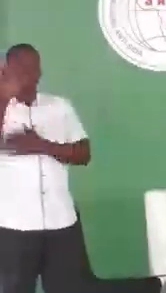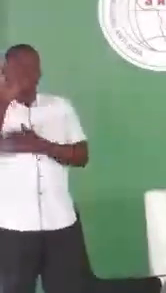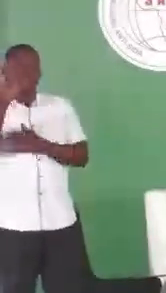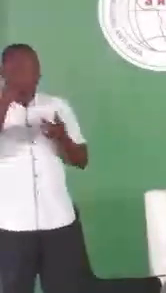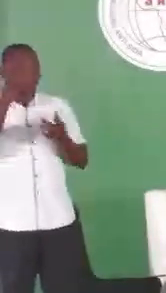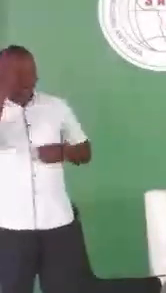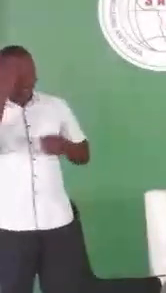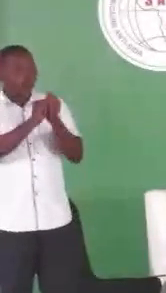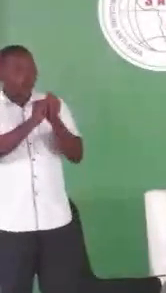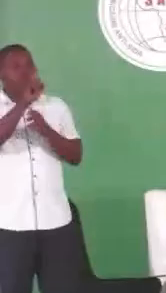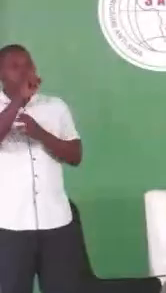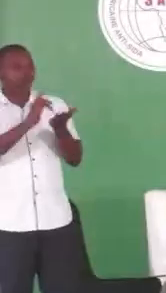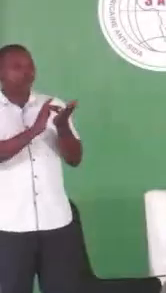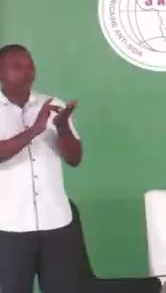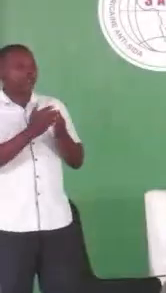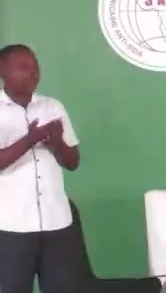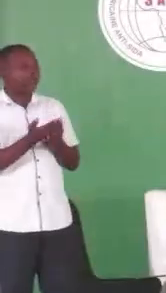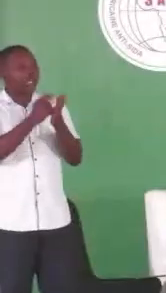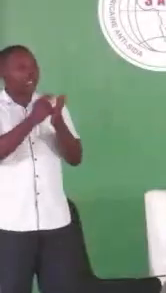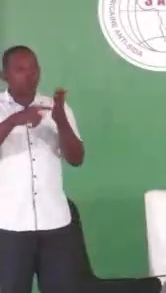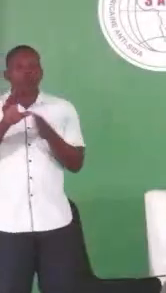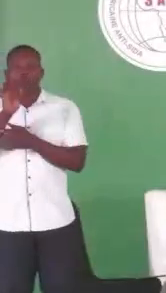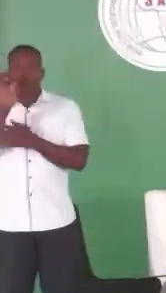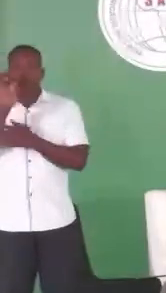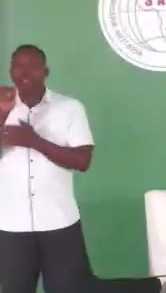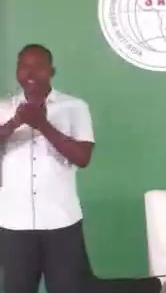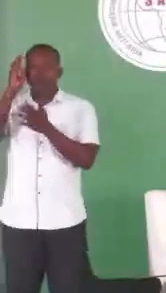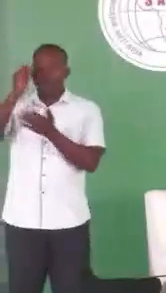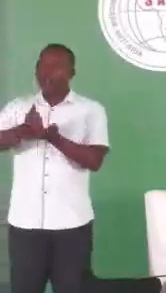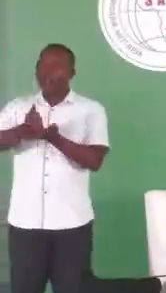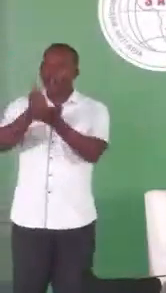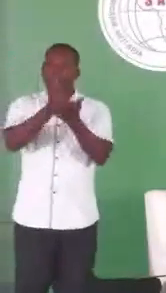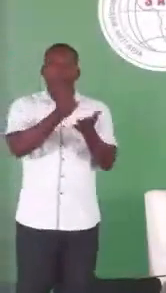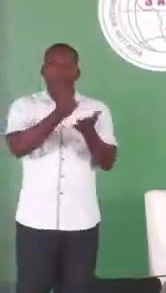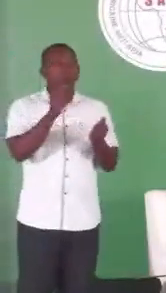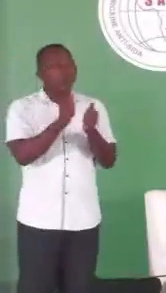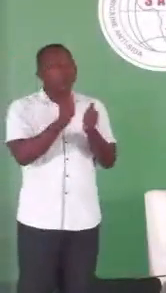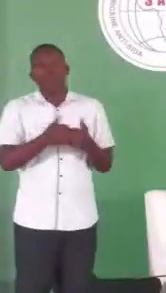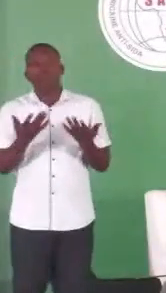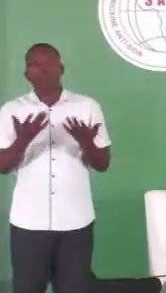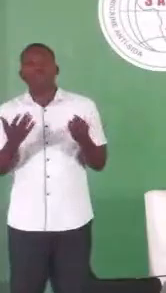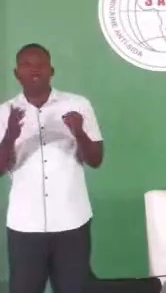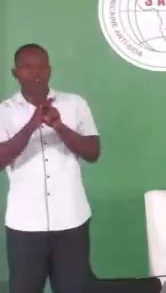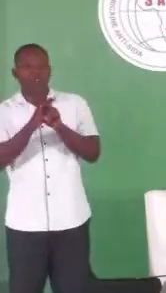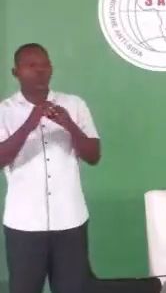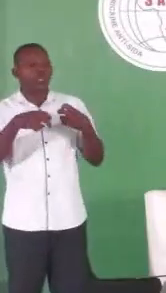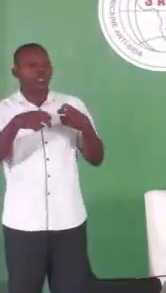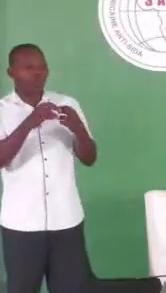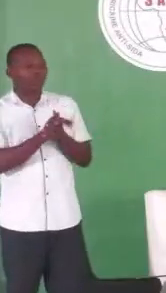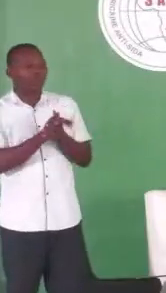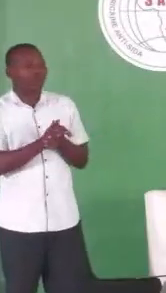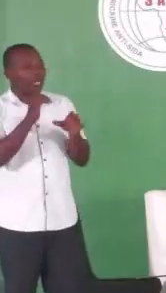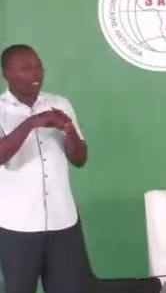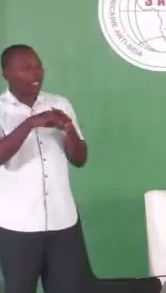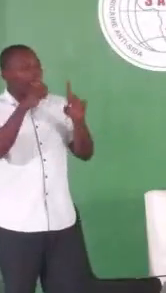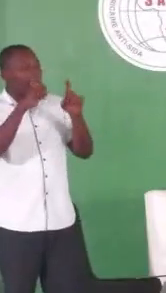steps that we found really helped us to bridge the gap between HIV testing and syphilis testing. And in the